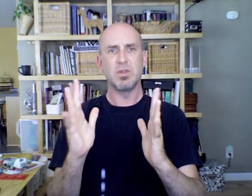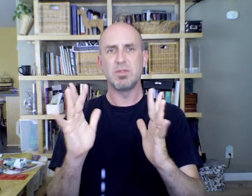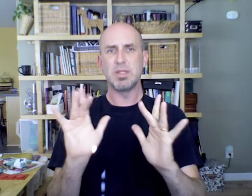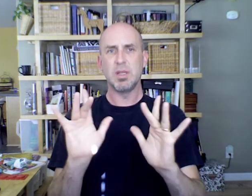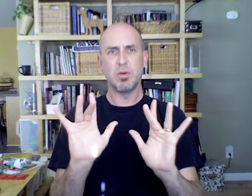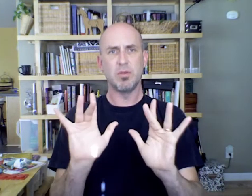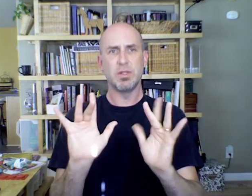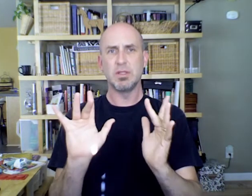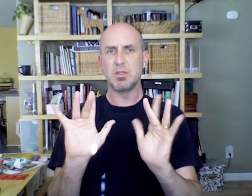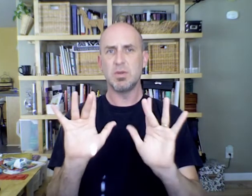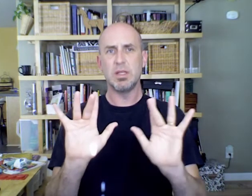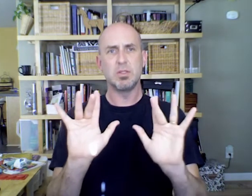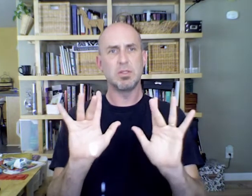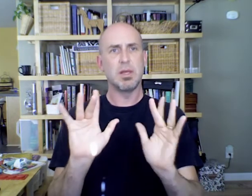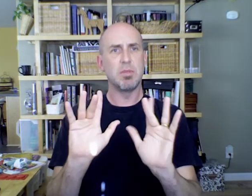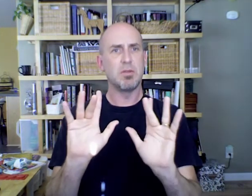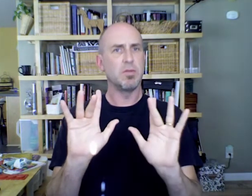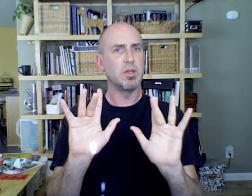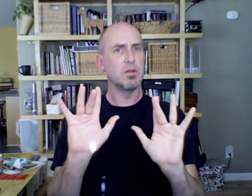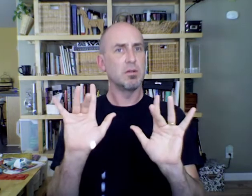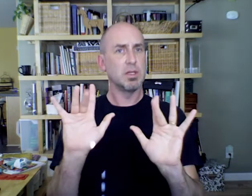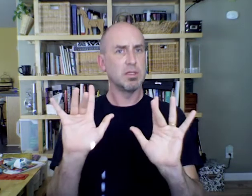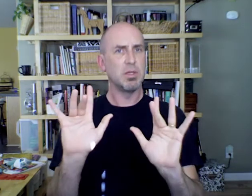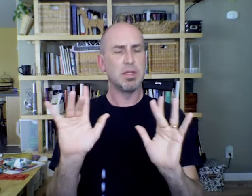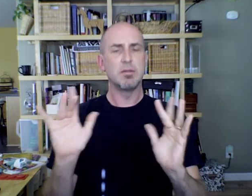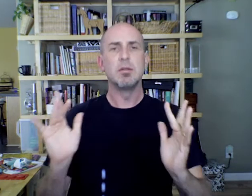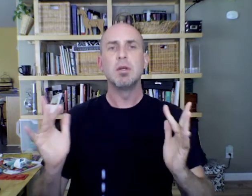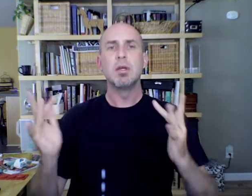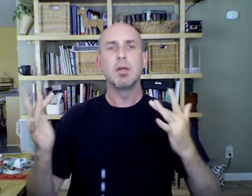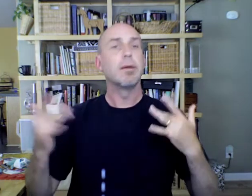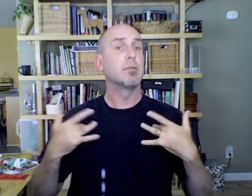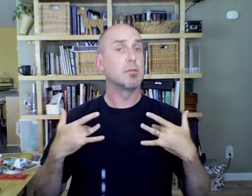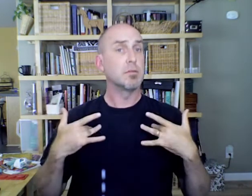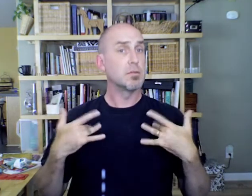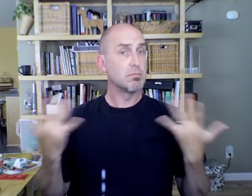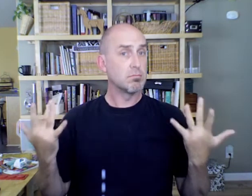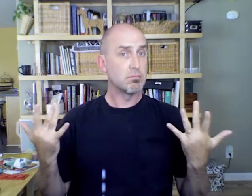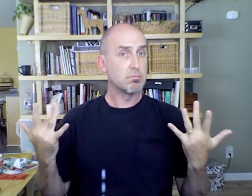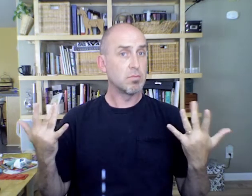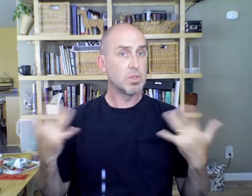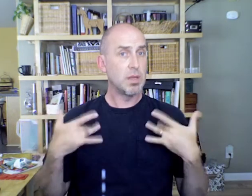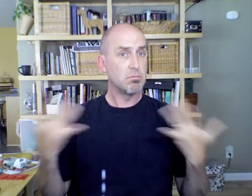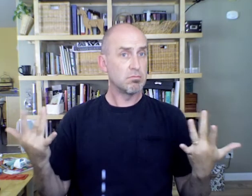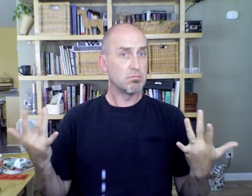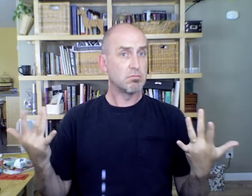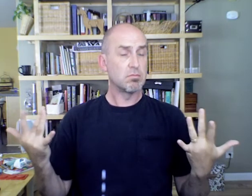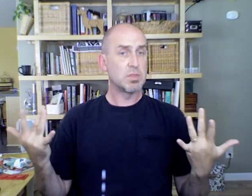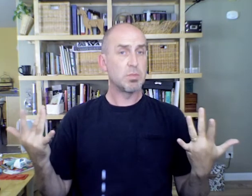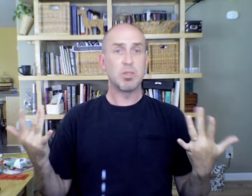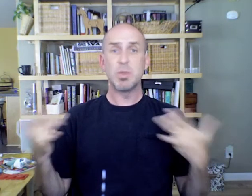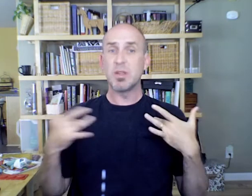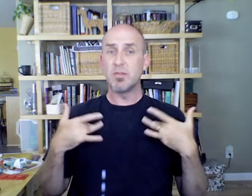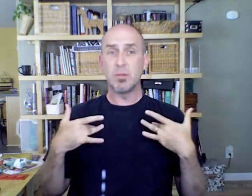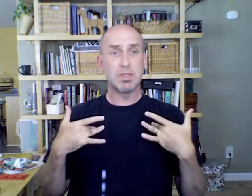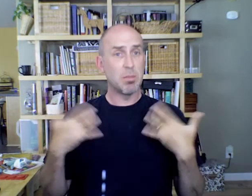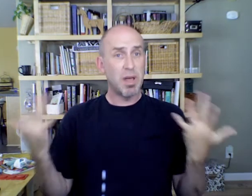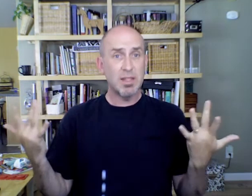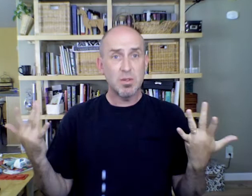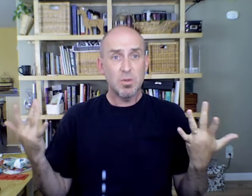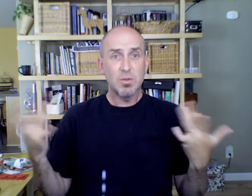stay perfectly straight. It's just that middle finger has to be in. And what's up? Spanish-speaking families, ¿qué paso?